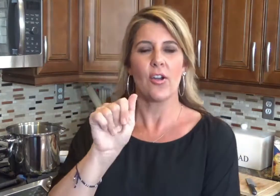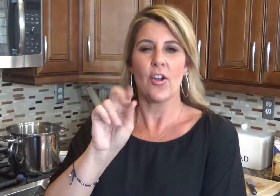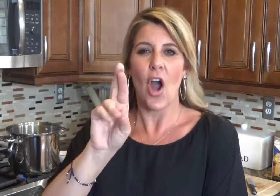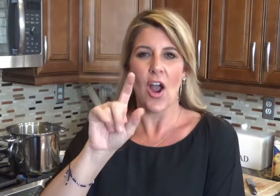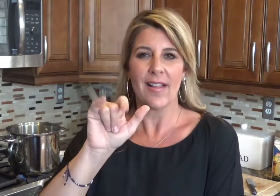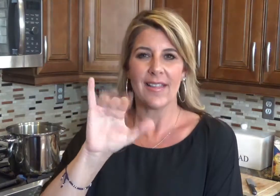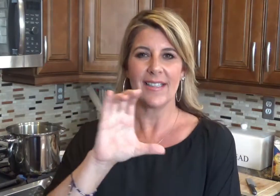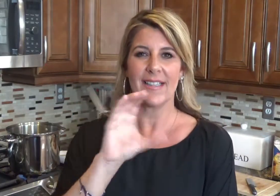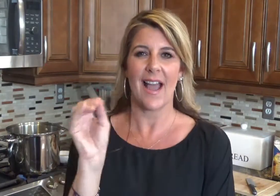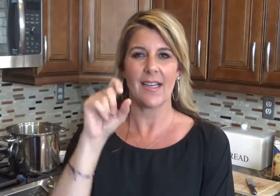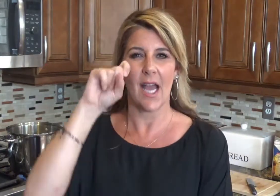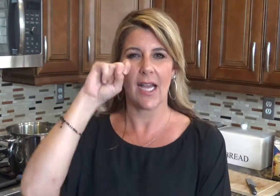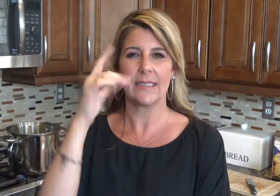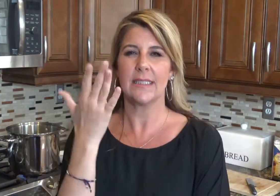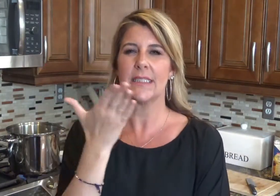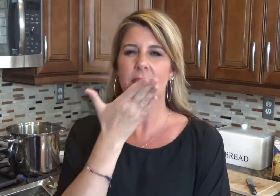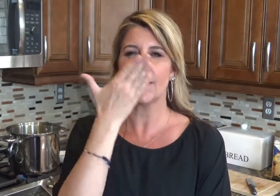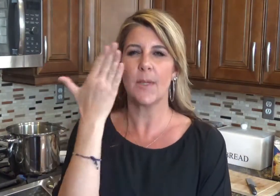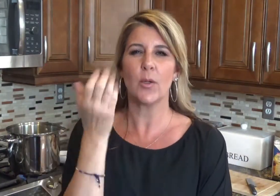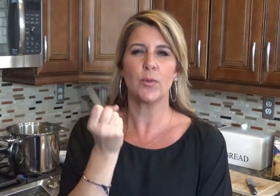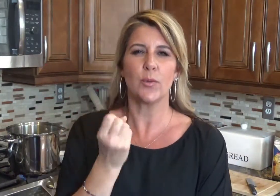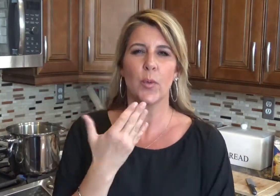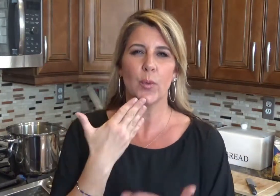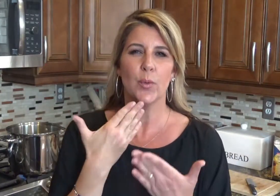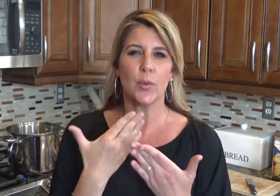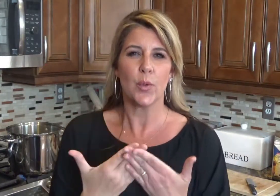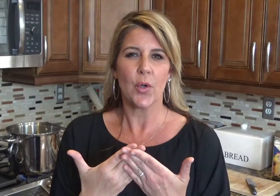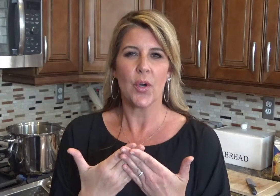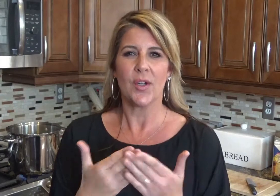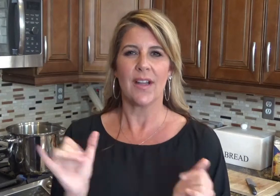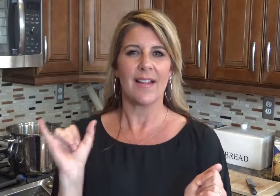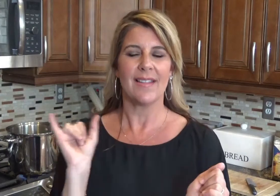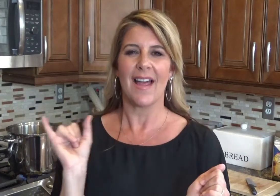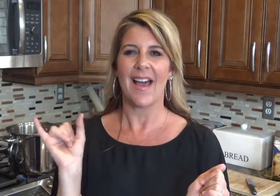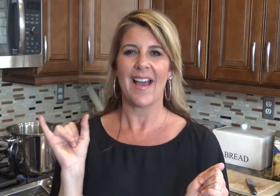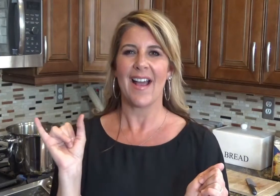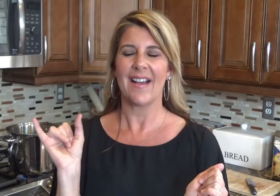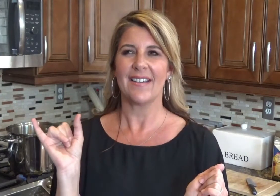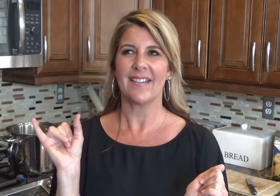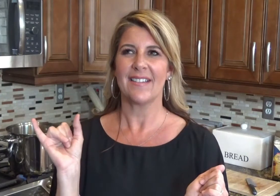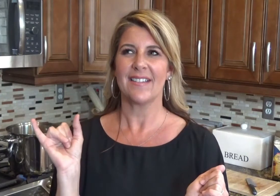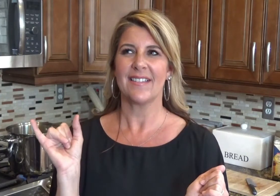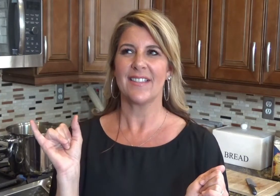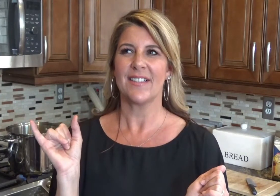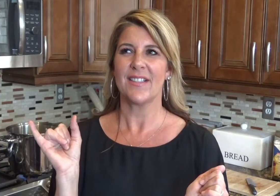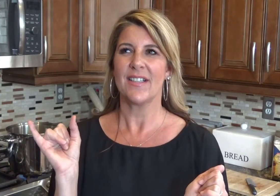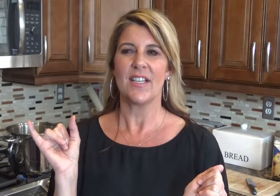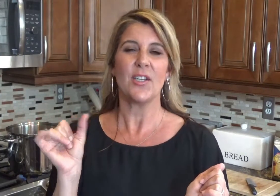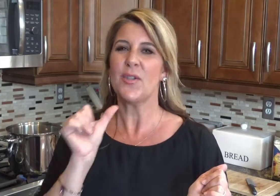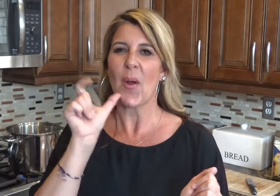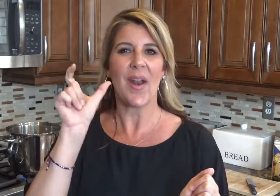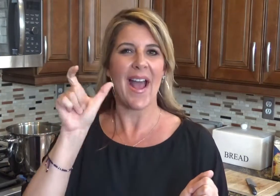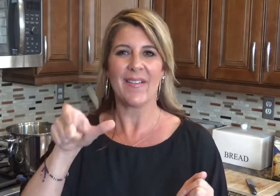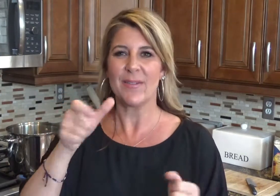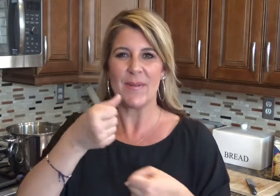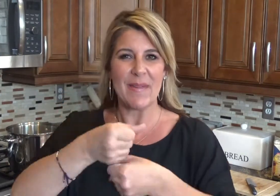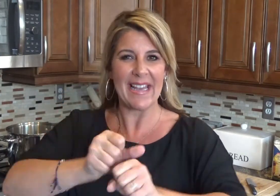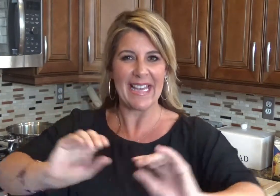You know, garlic and onion just smells so good. It's just, you don't even have